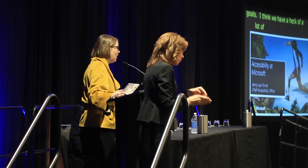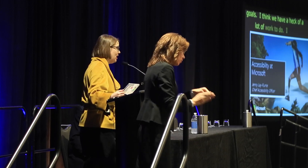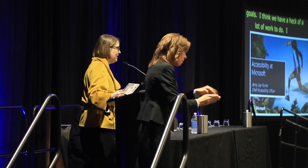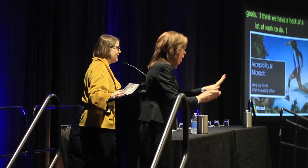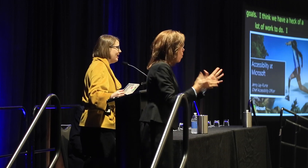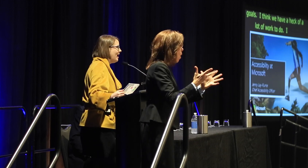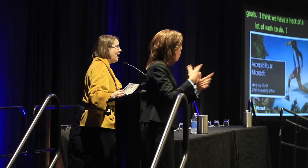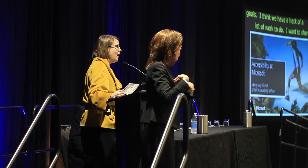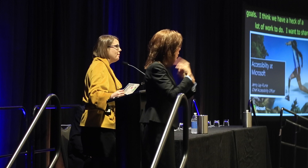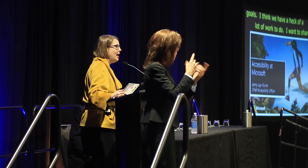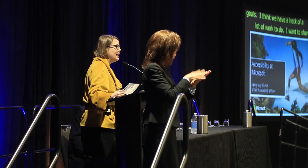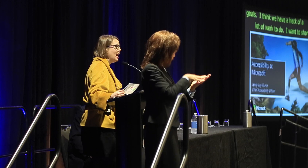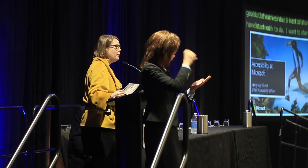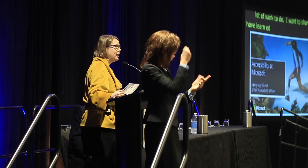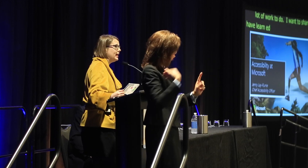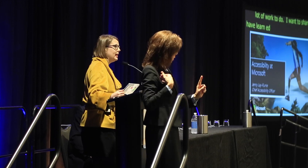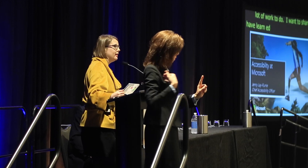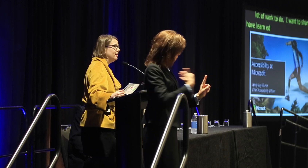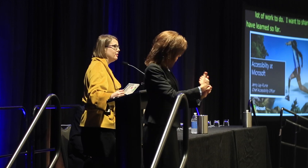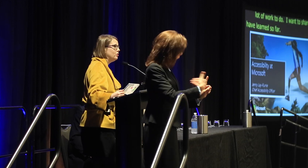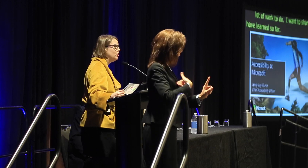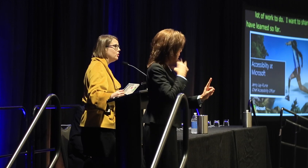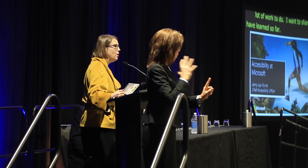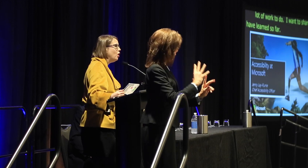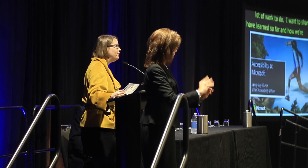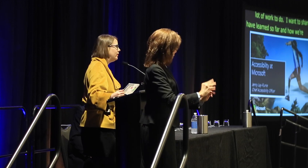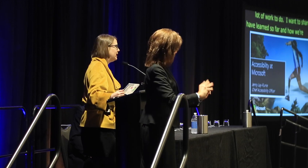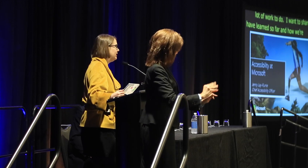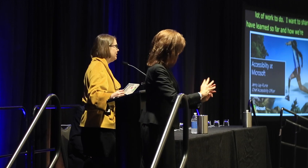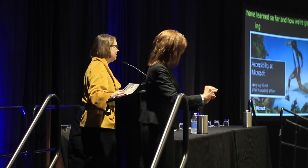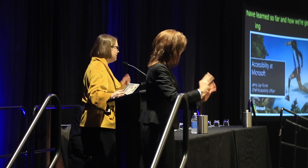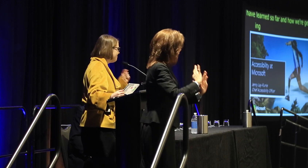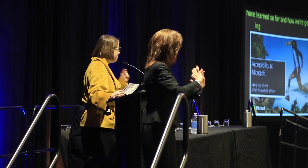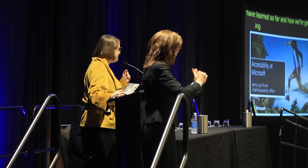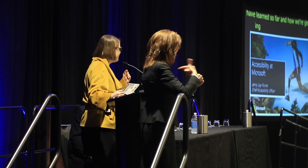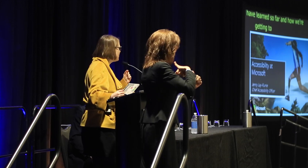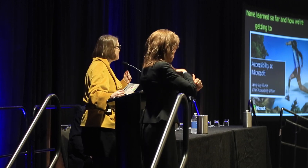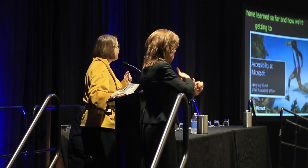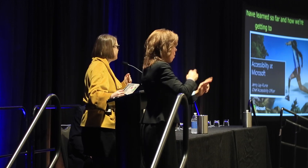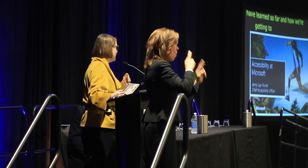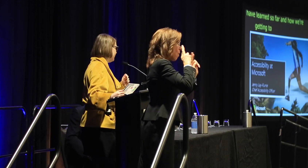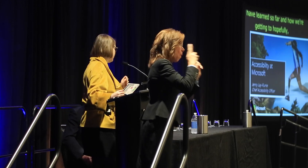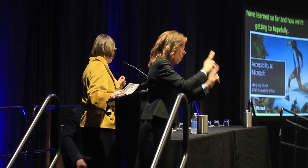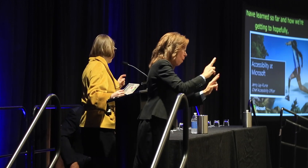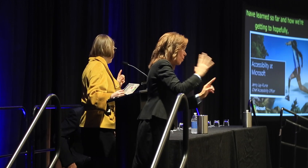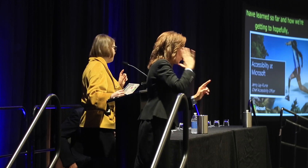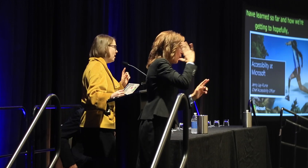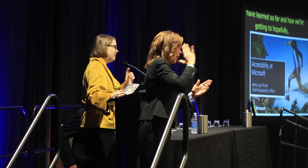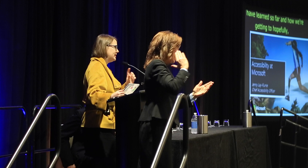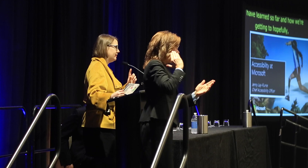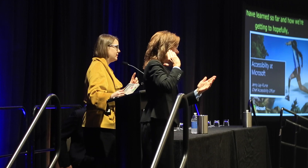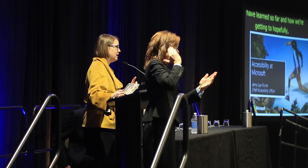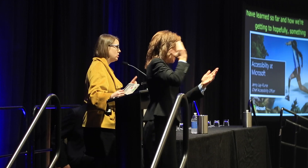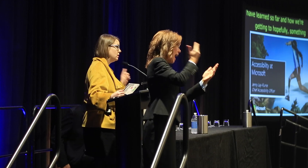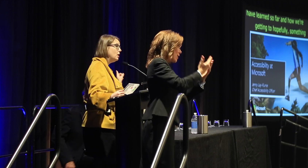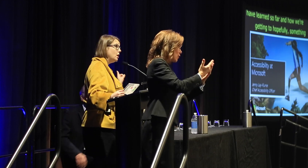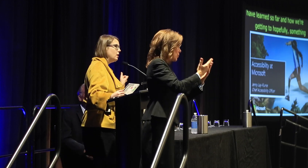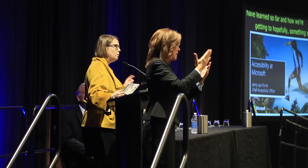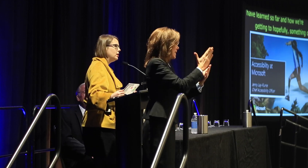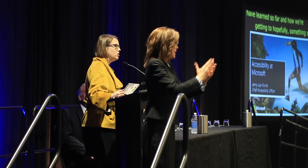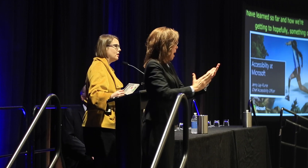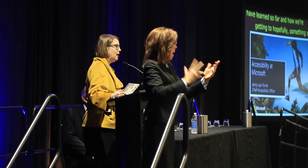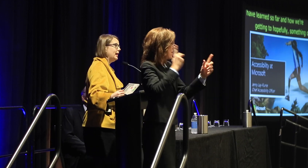we've learned so far and how we're getting to, hopefully, something of a